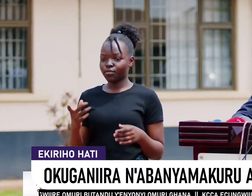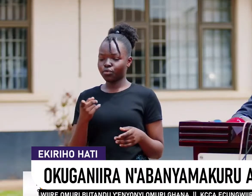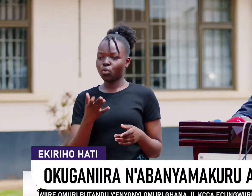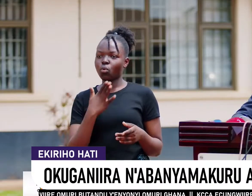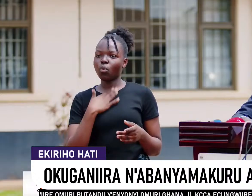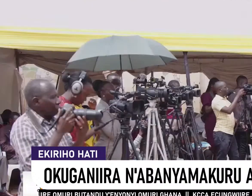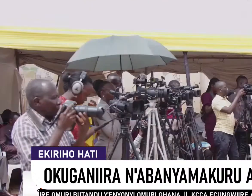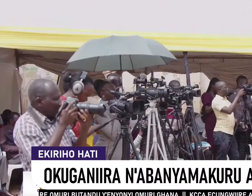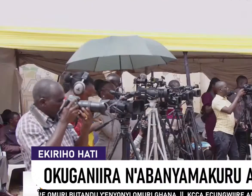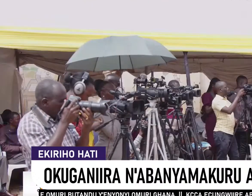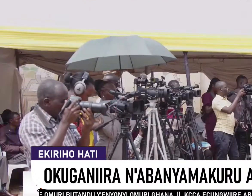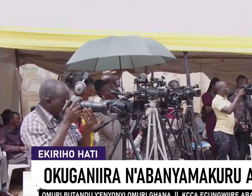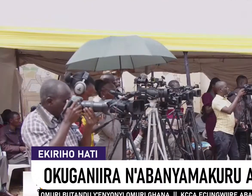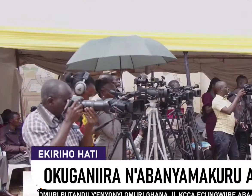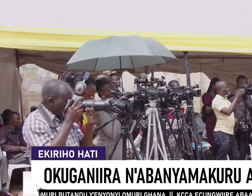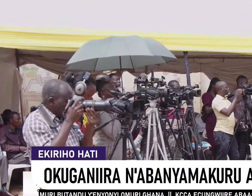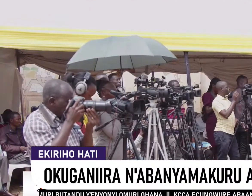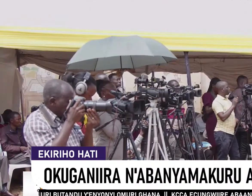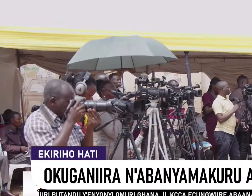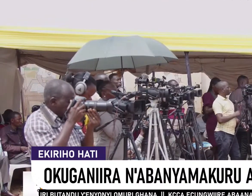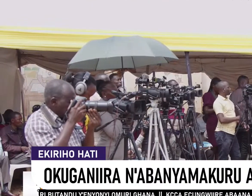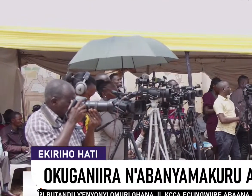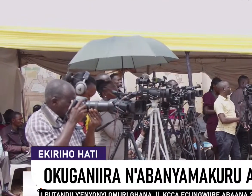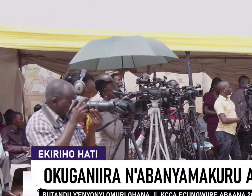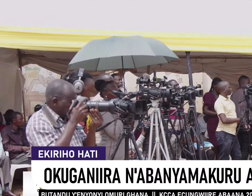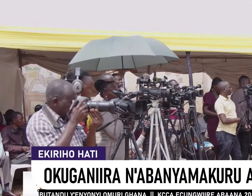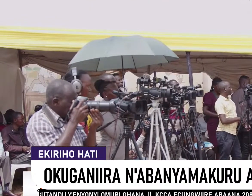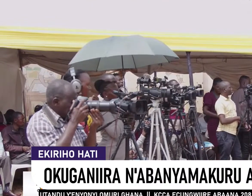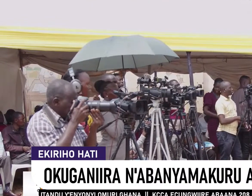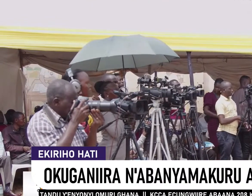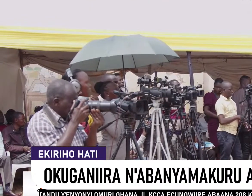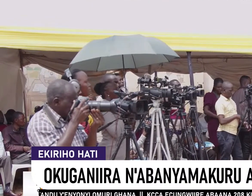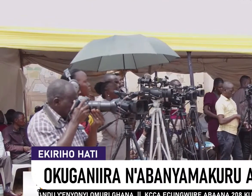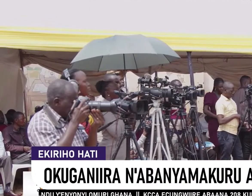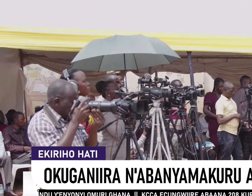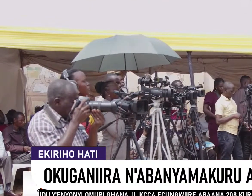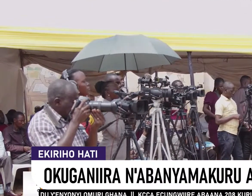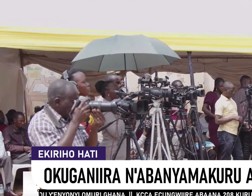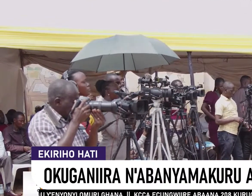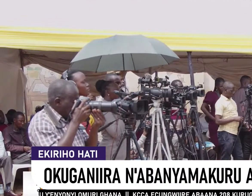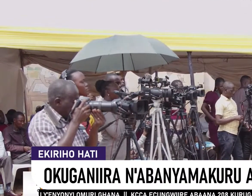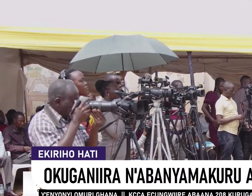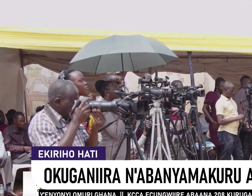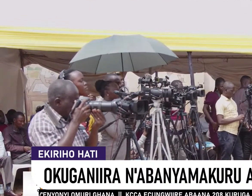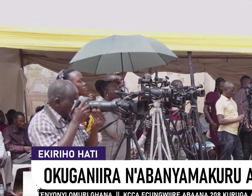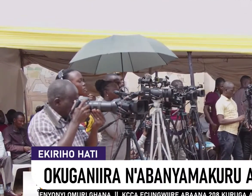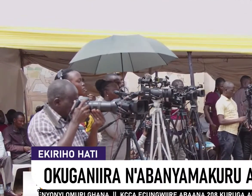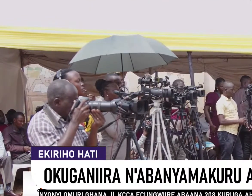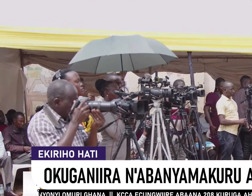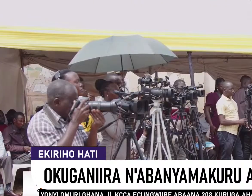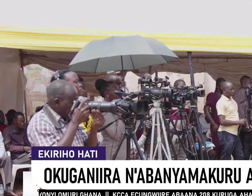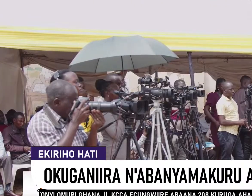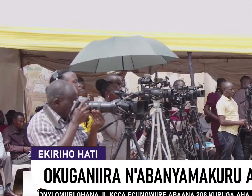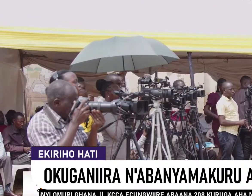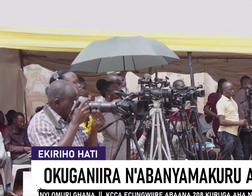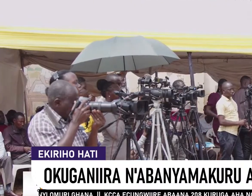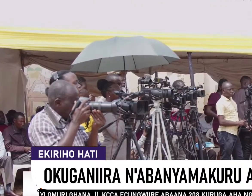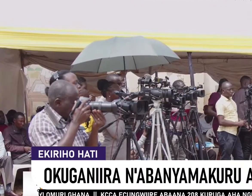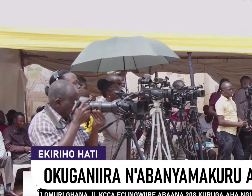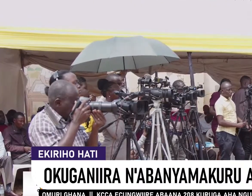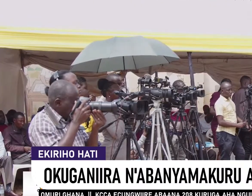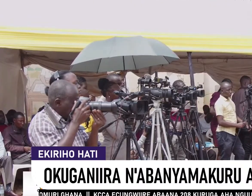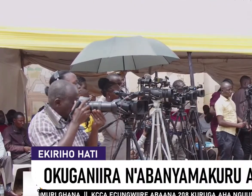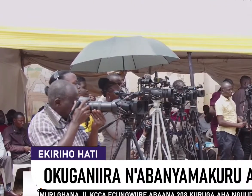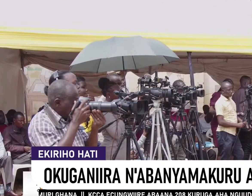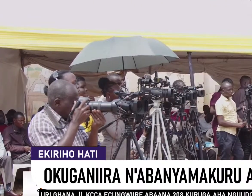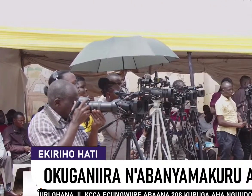should retire at least 90 days before nomination. So if you count from